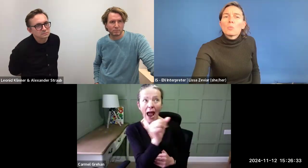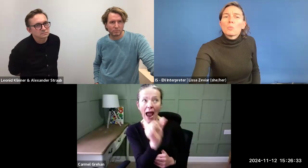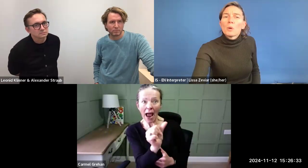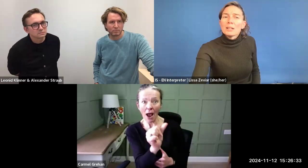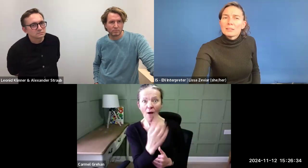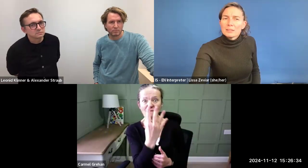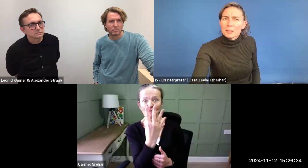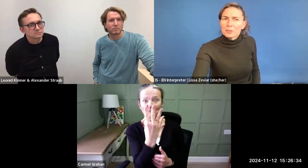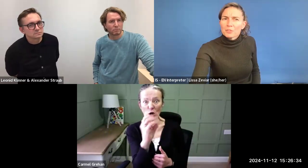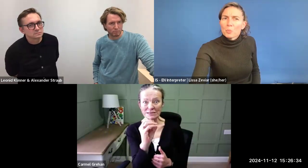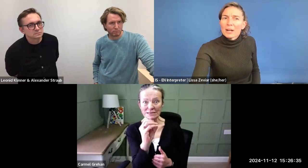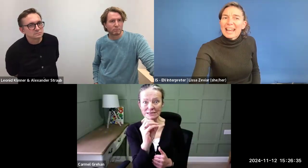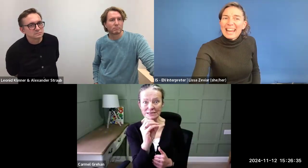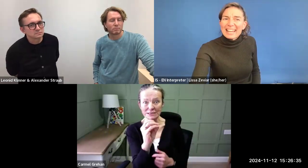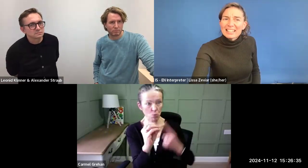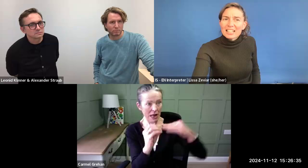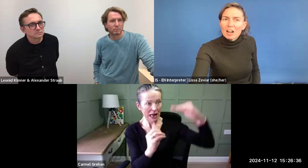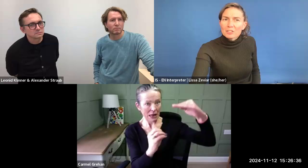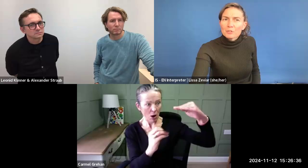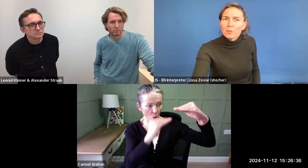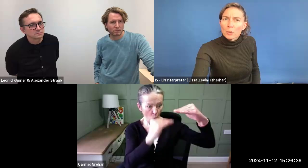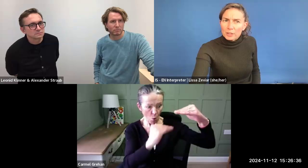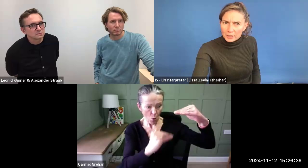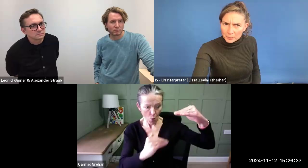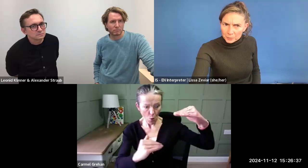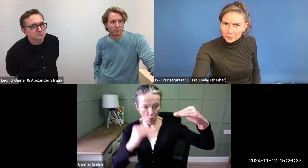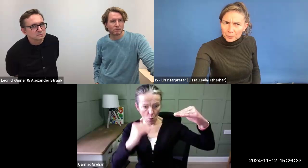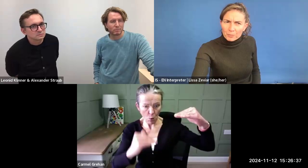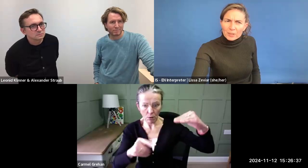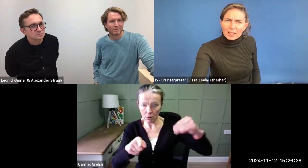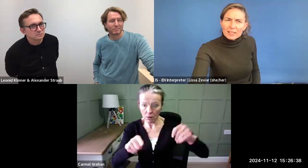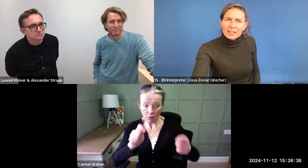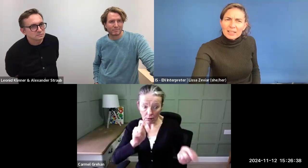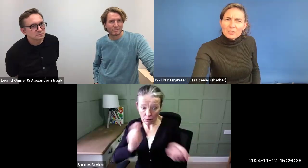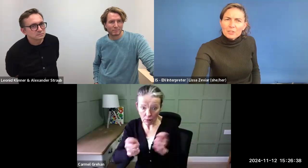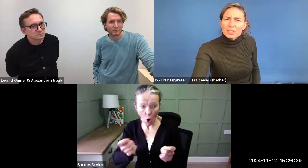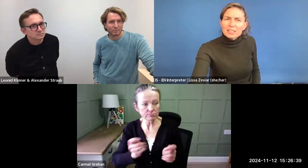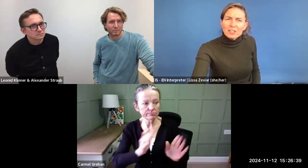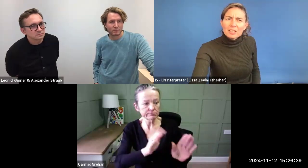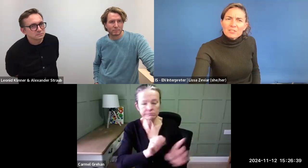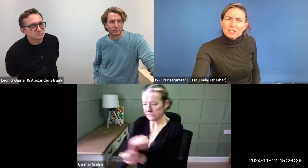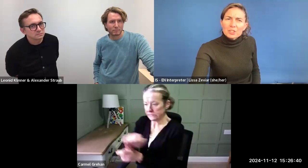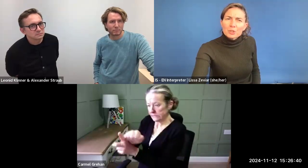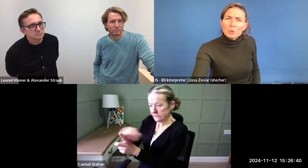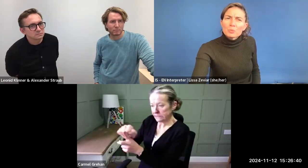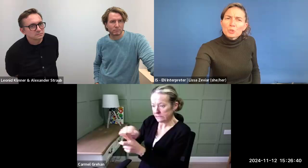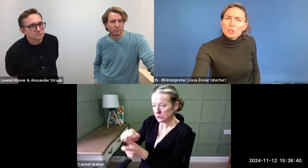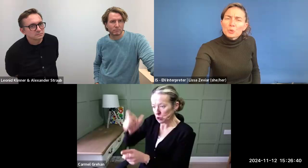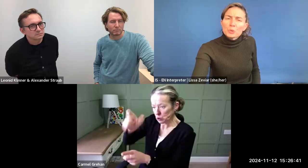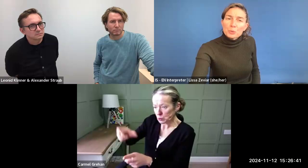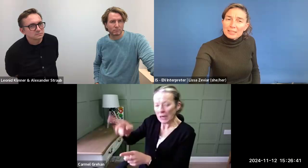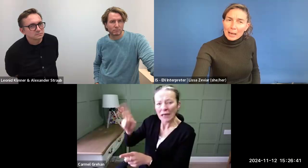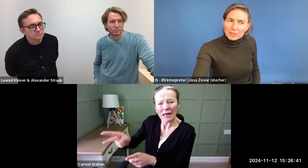saw one number from 1A, they got 40 versus the other levels.